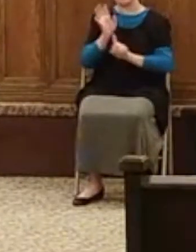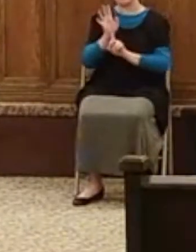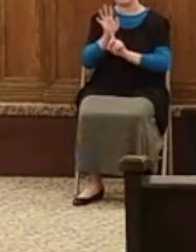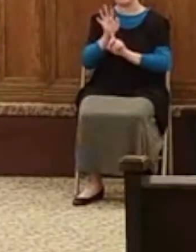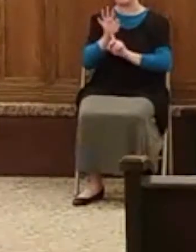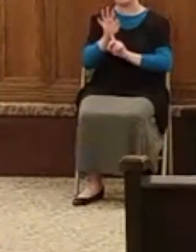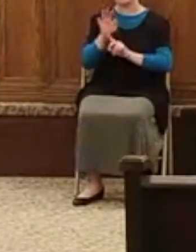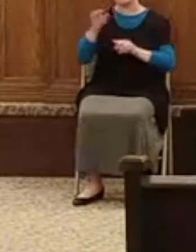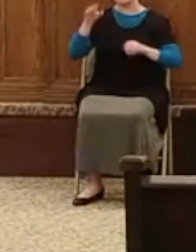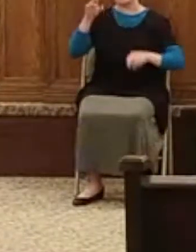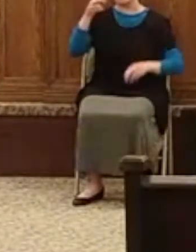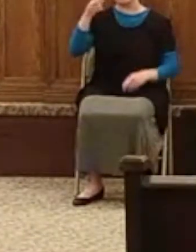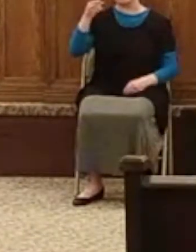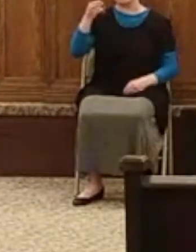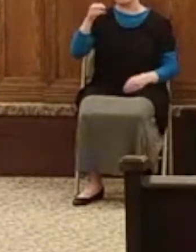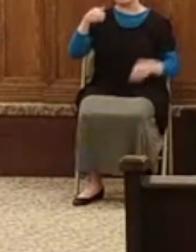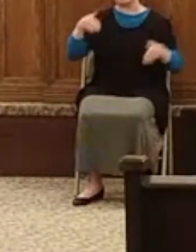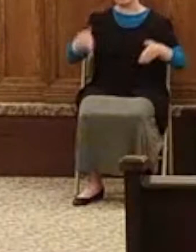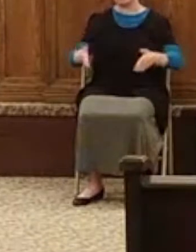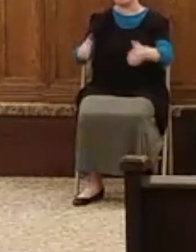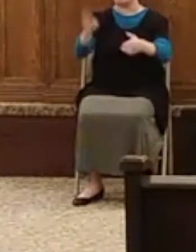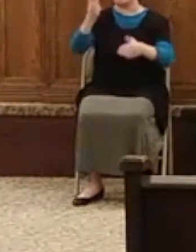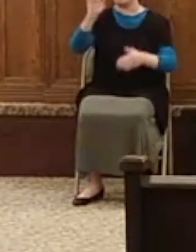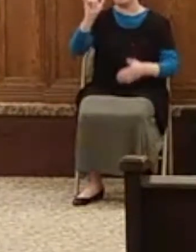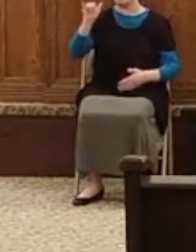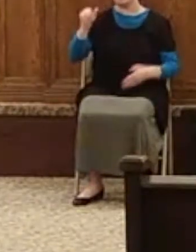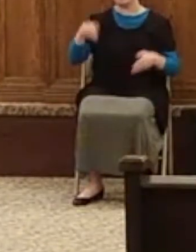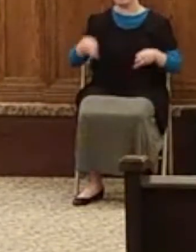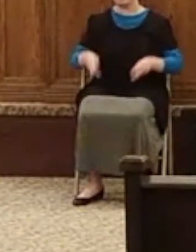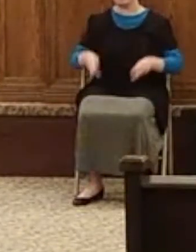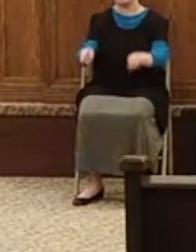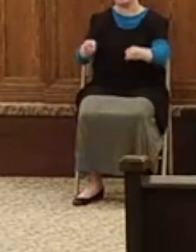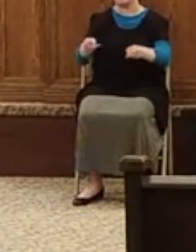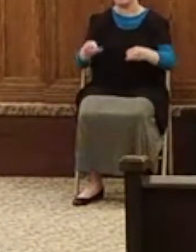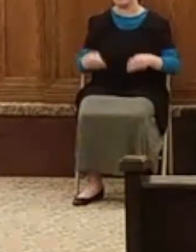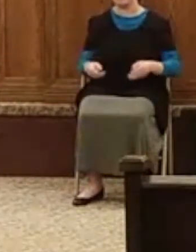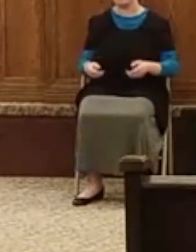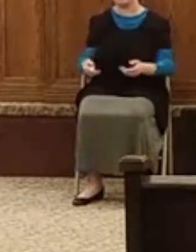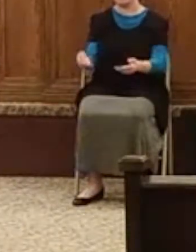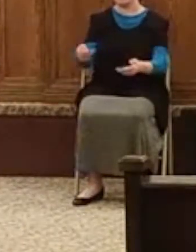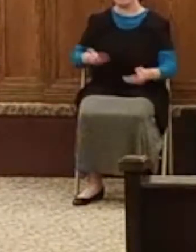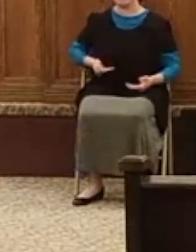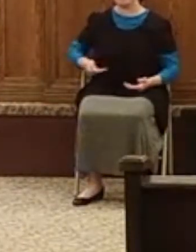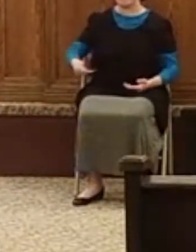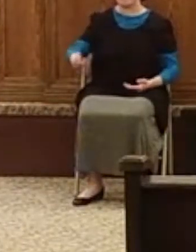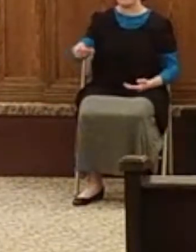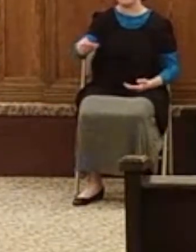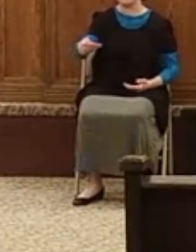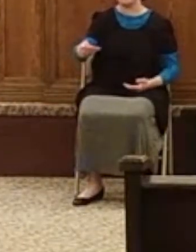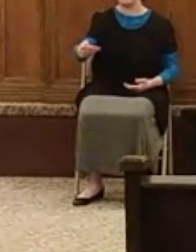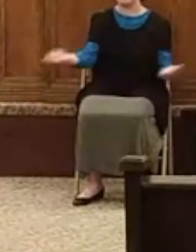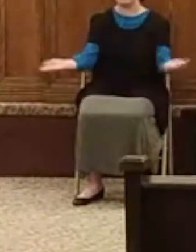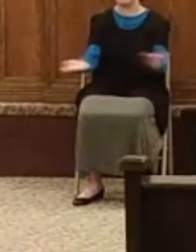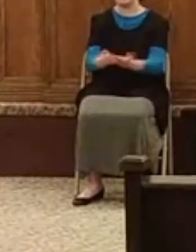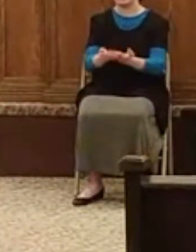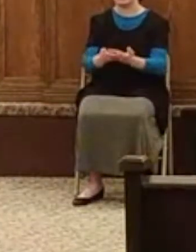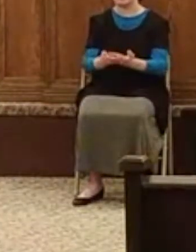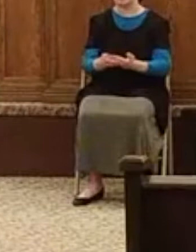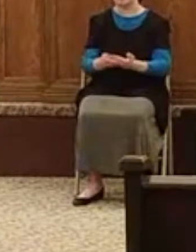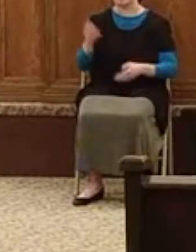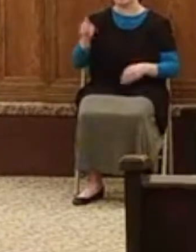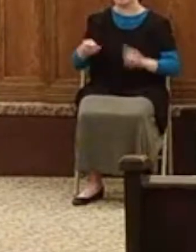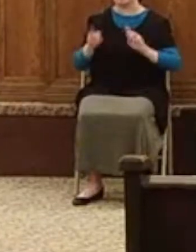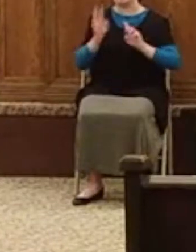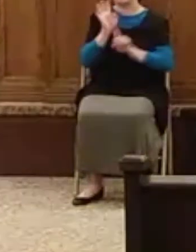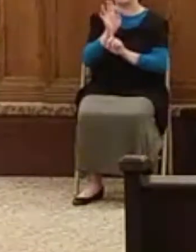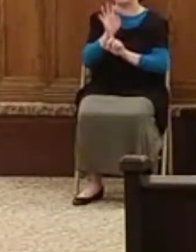A candle that will go into the highways, the byways, the hedges, and compel them to come into this house. They